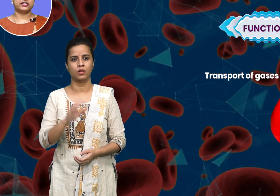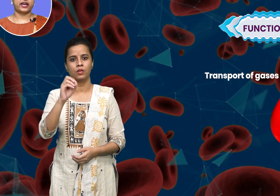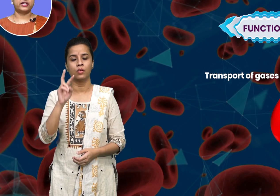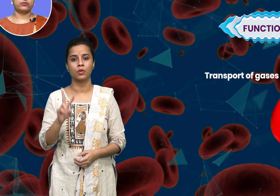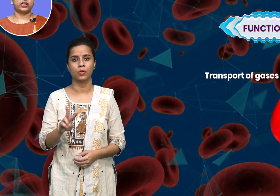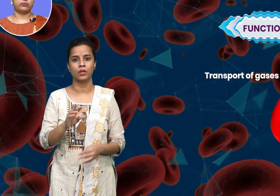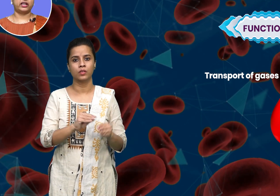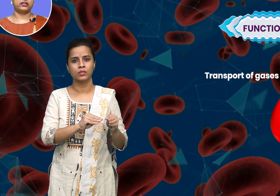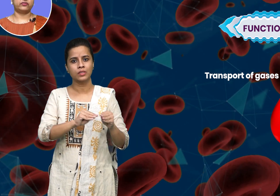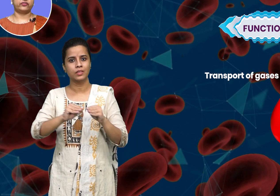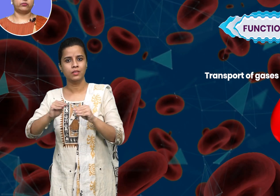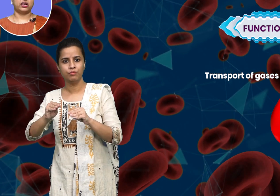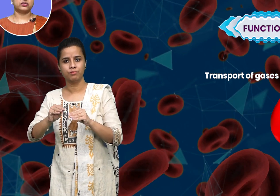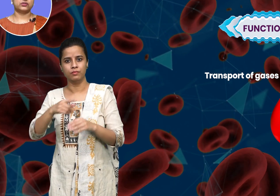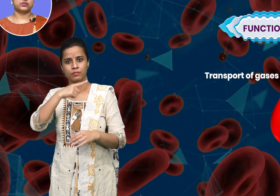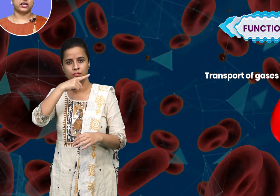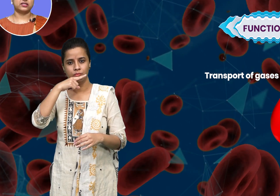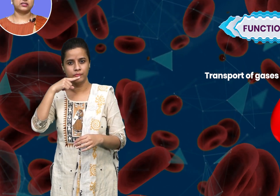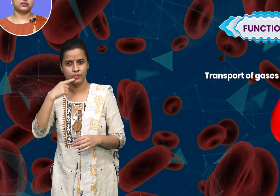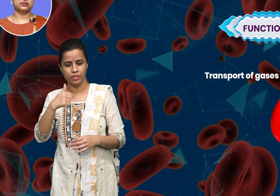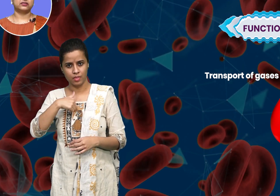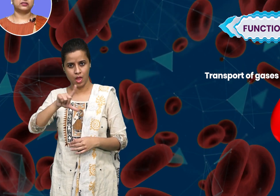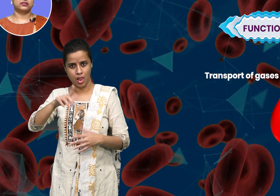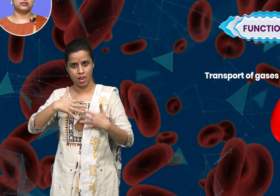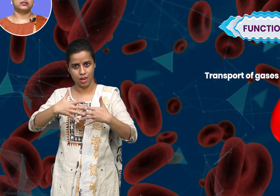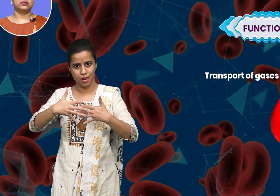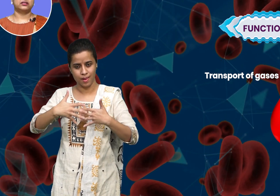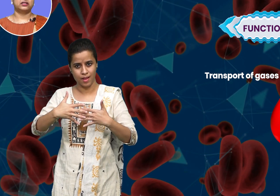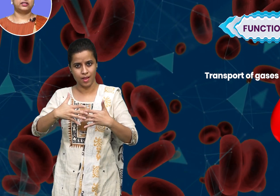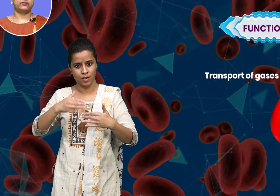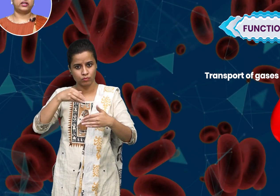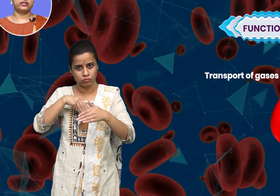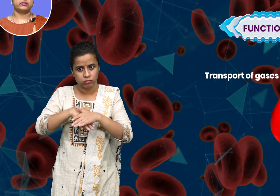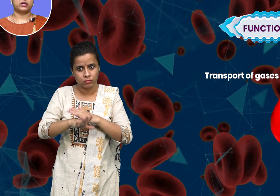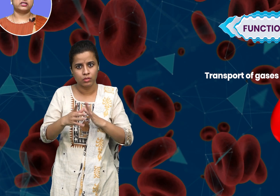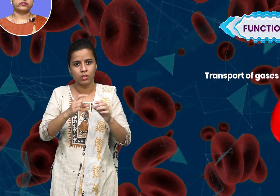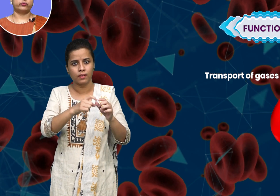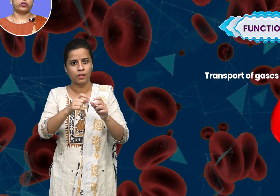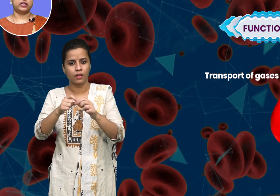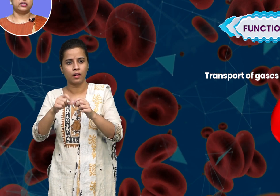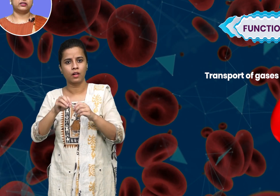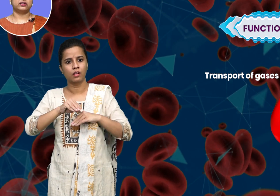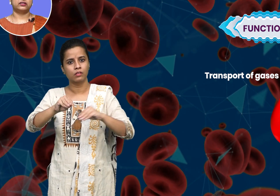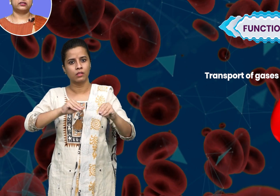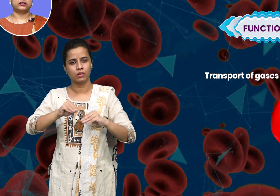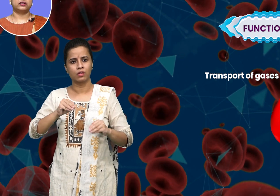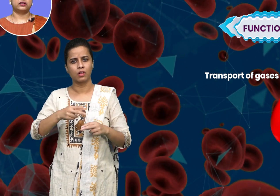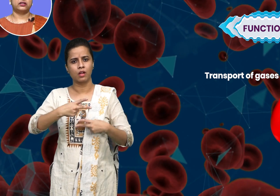Oxygen is carried via blood from lungs to cells in various parts of